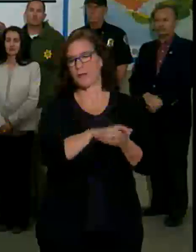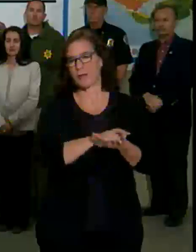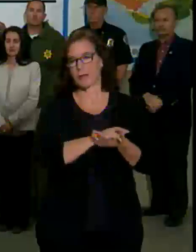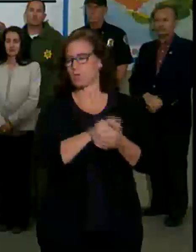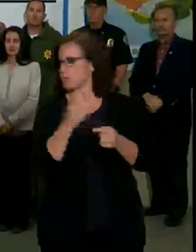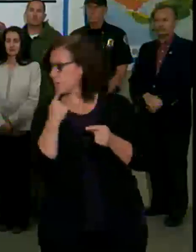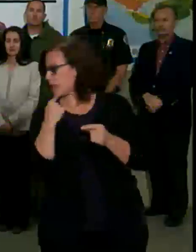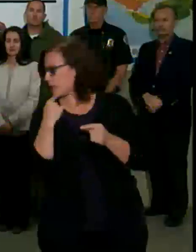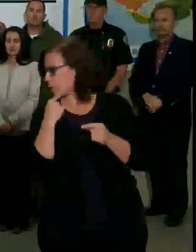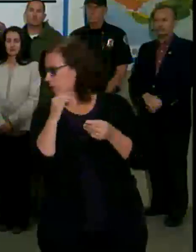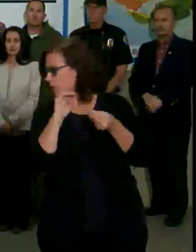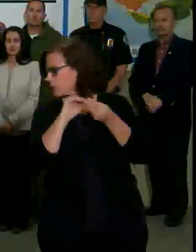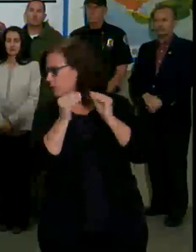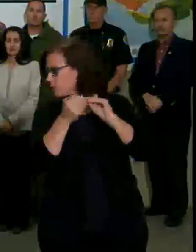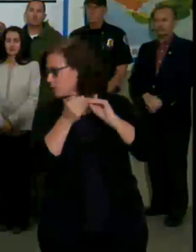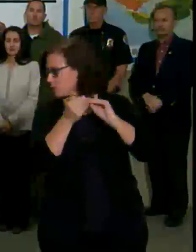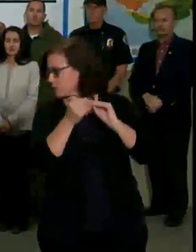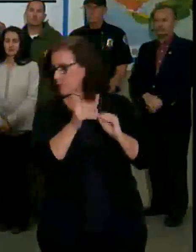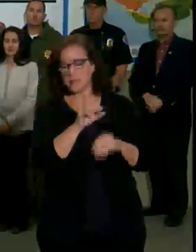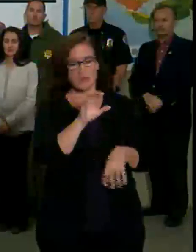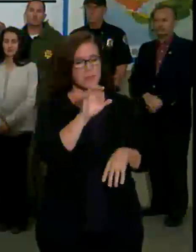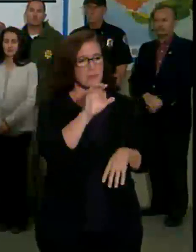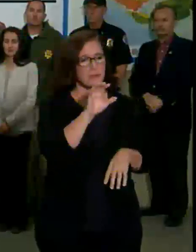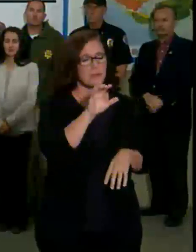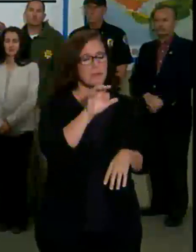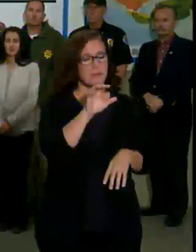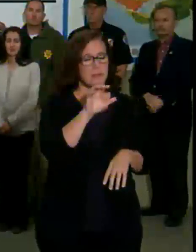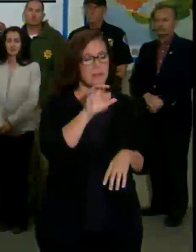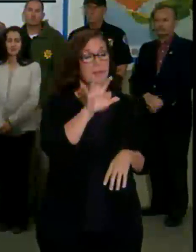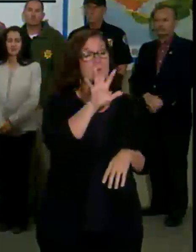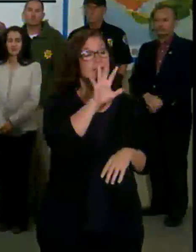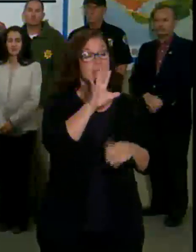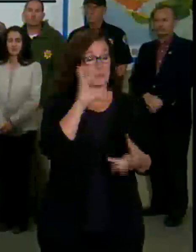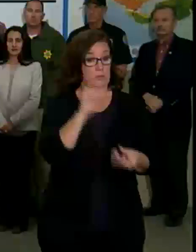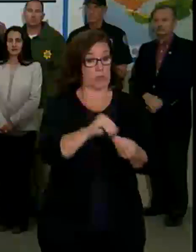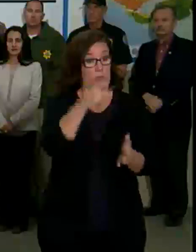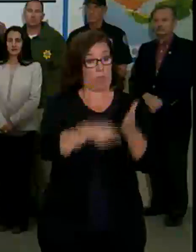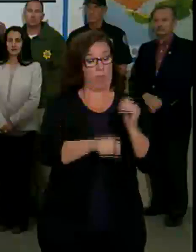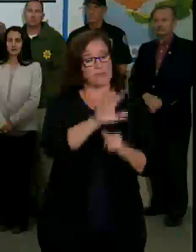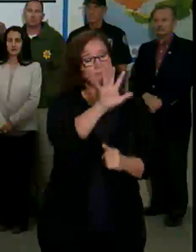to date. Give me that number again. $55.6 million.